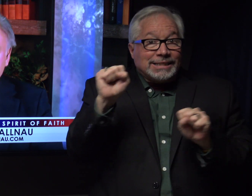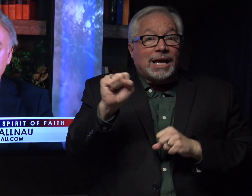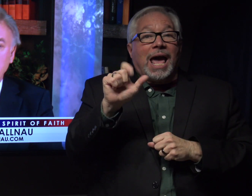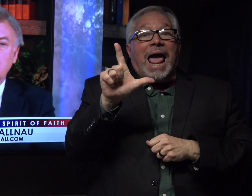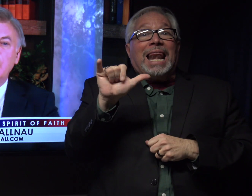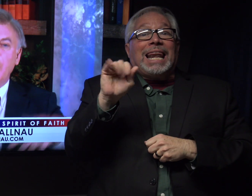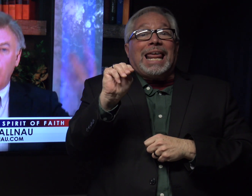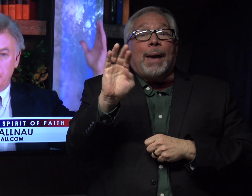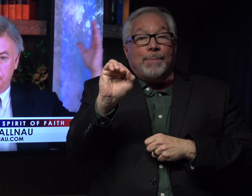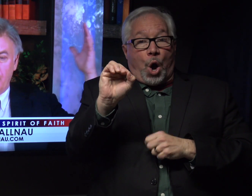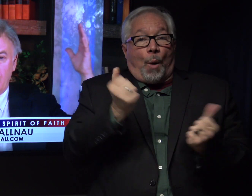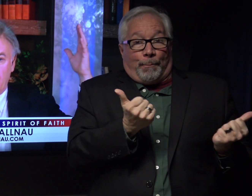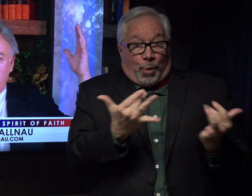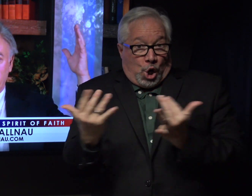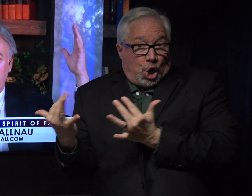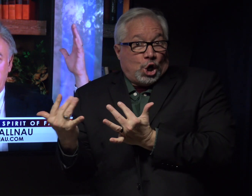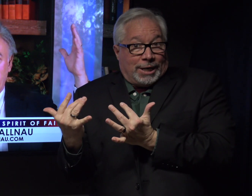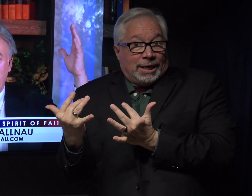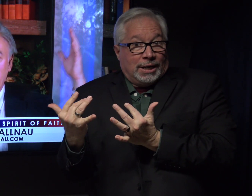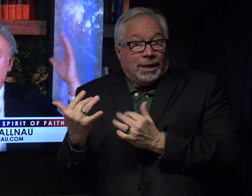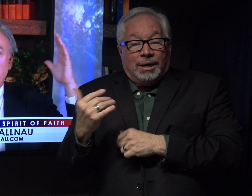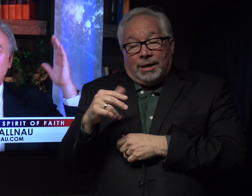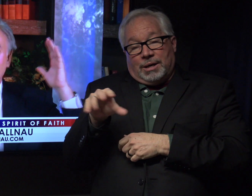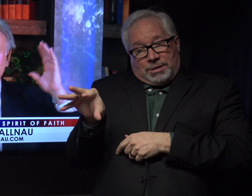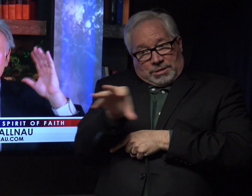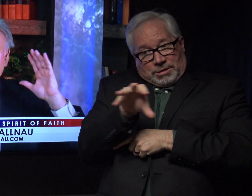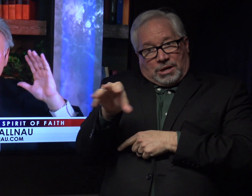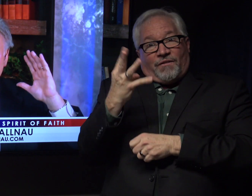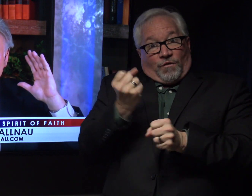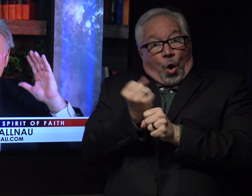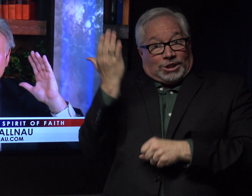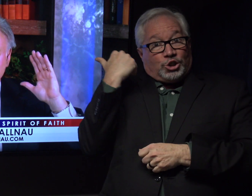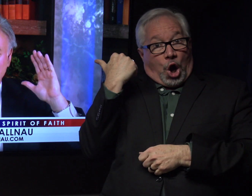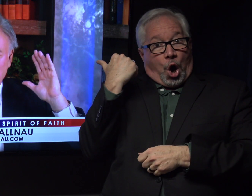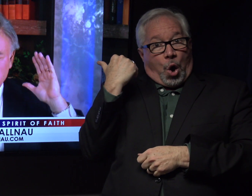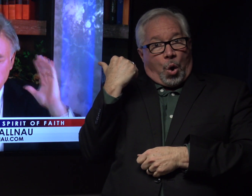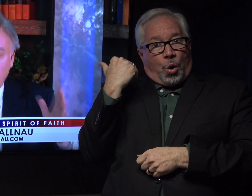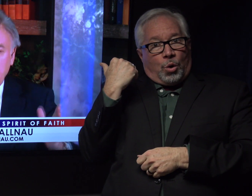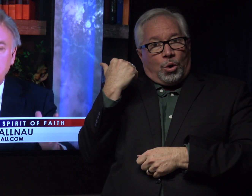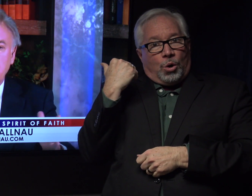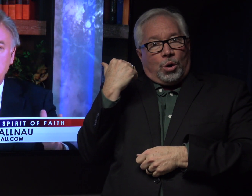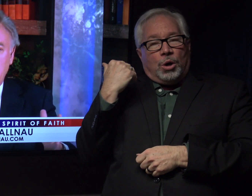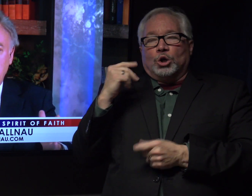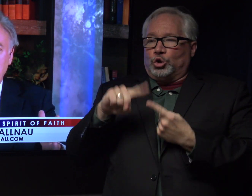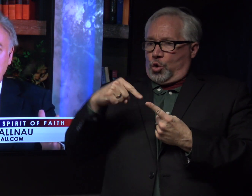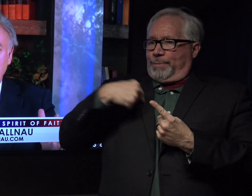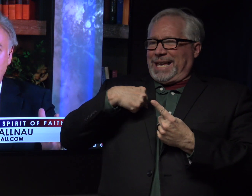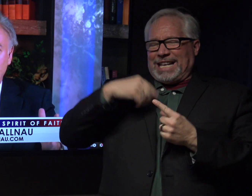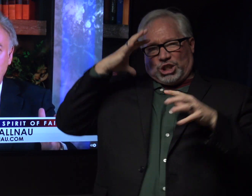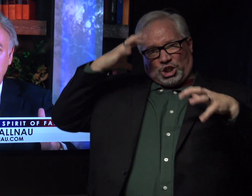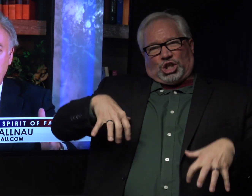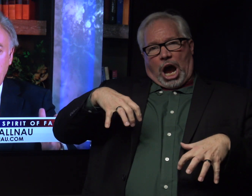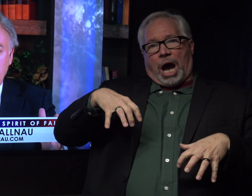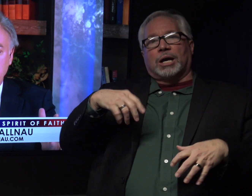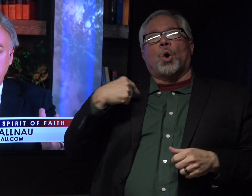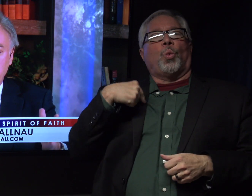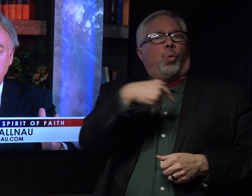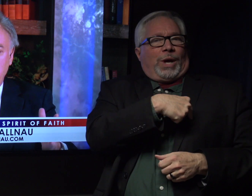burned on fire. I was looking at it. So this is shocking to me that we had this level